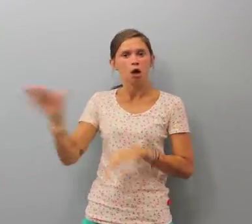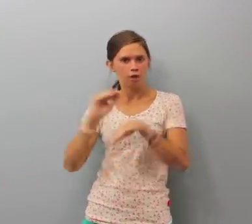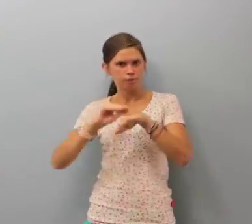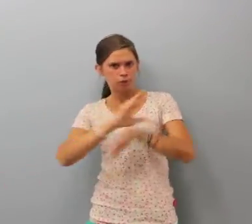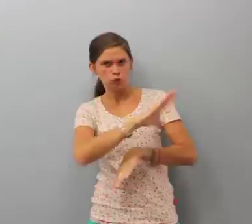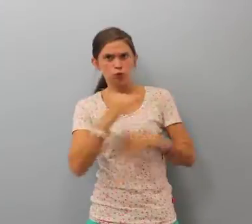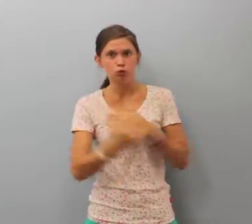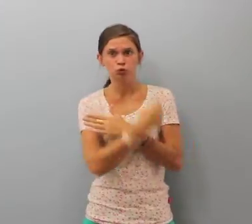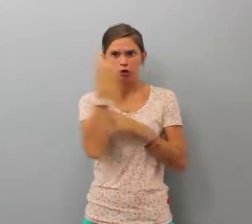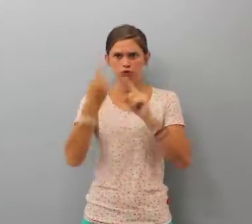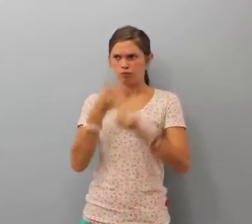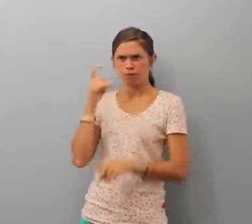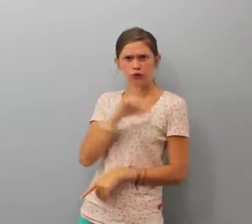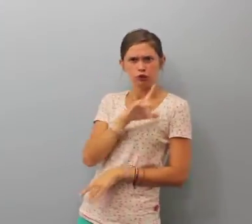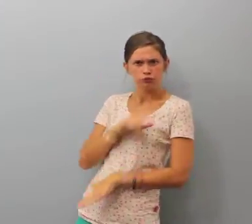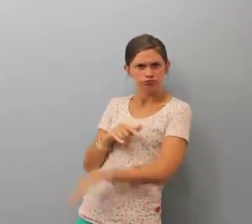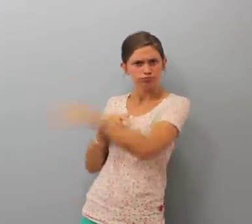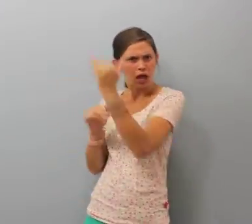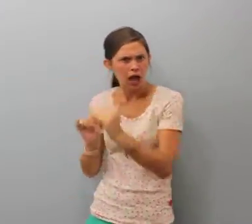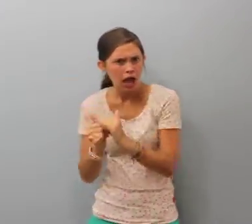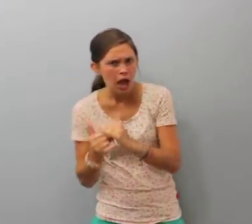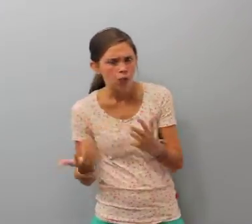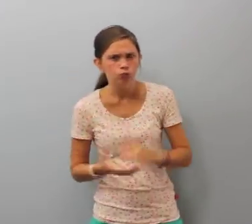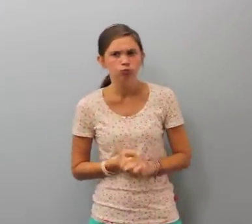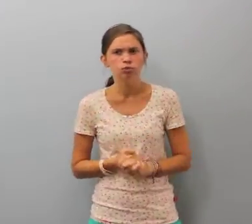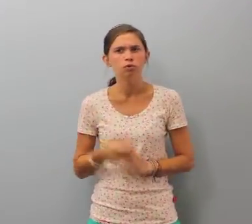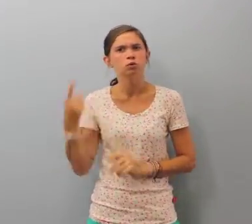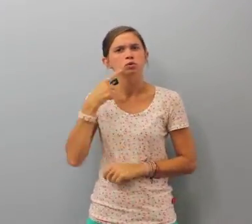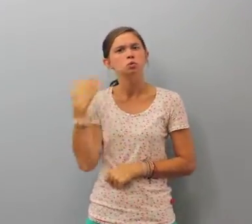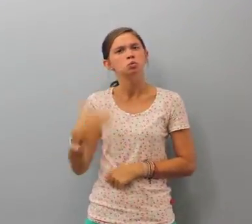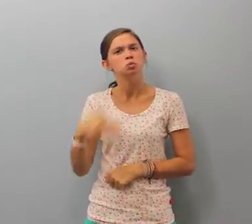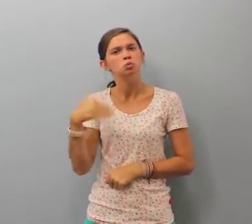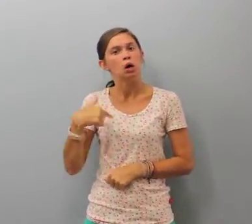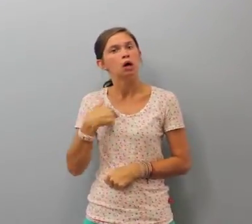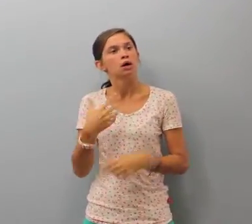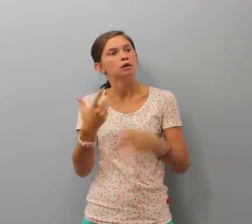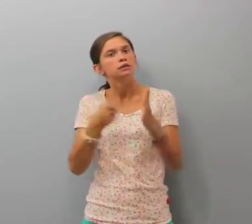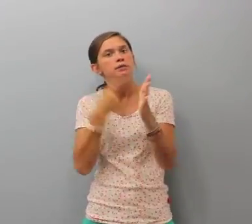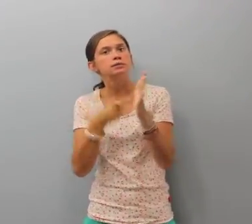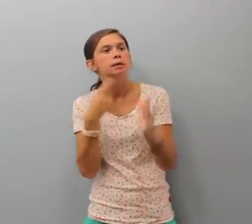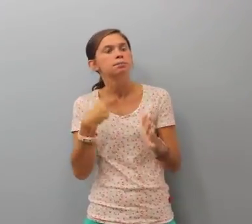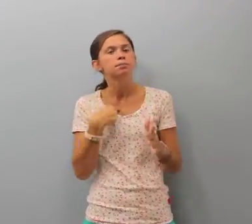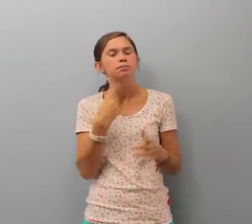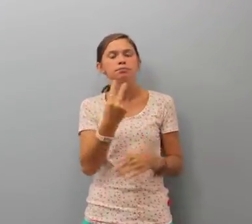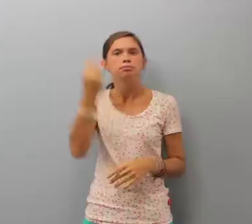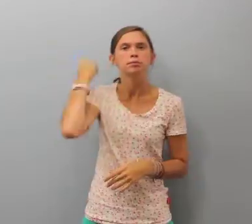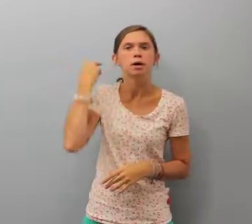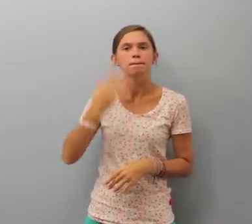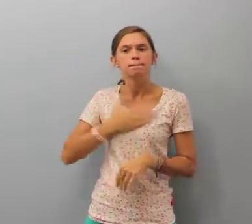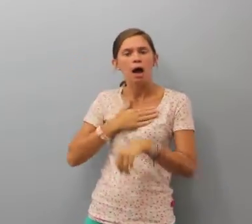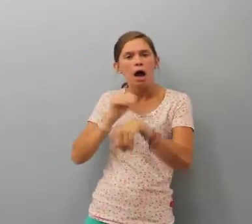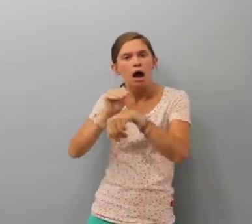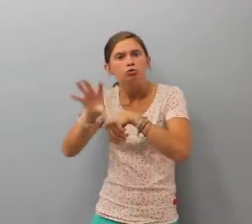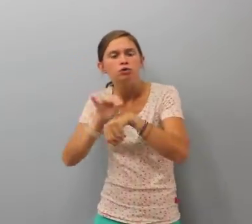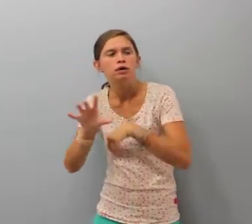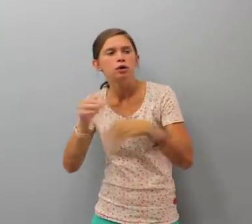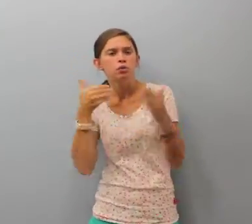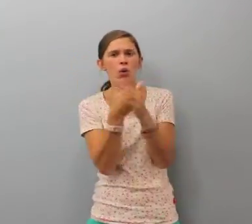him. The Learning Center has impacted his life today through different memories.